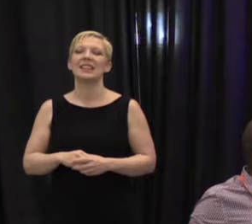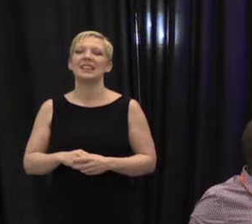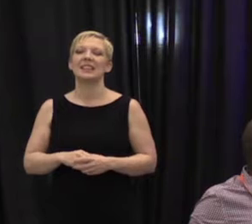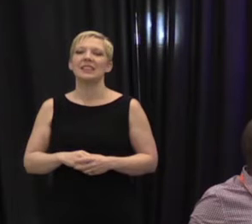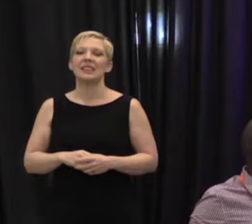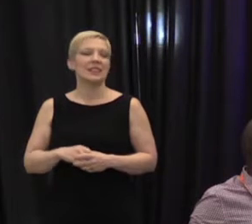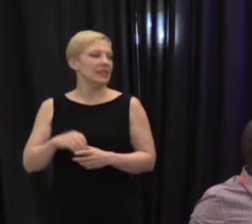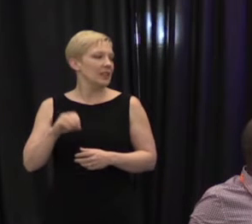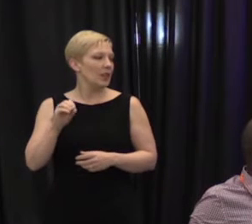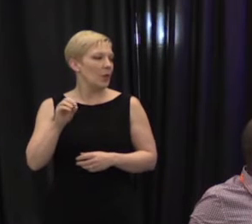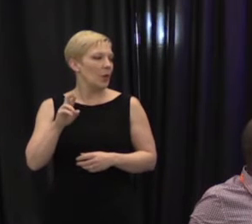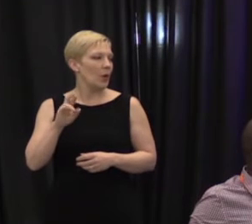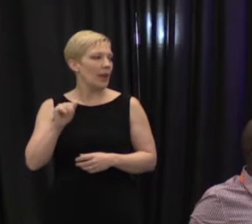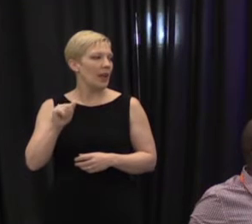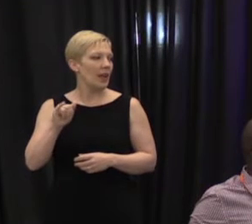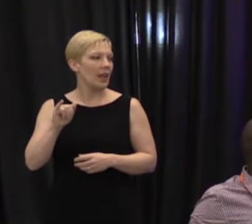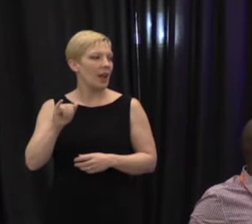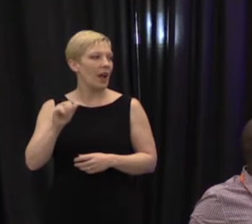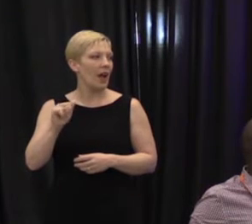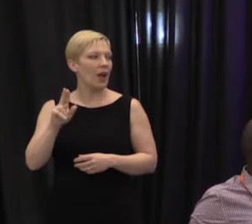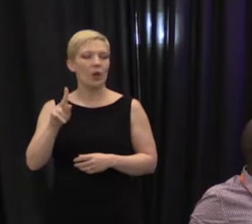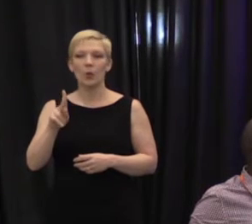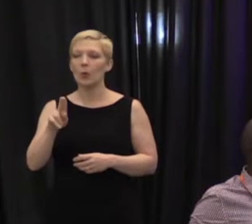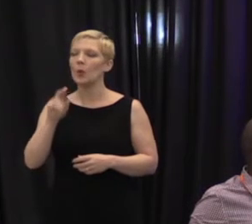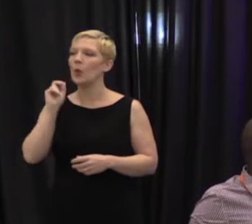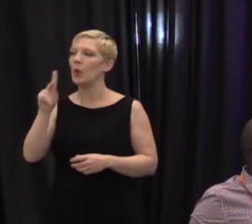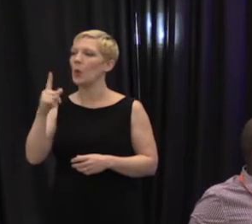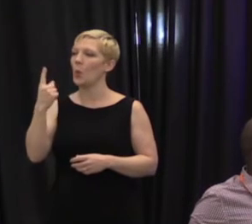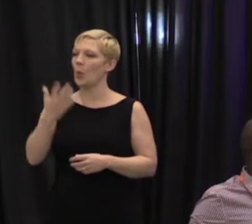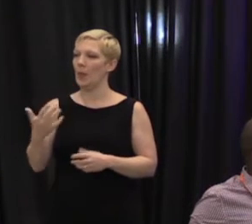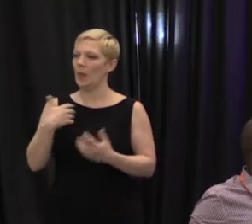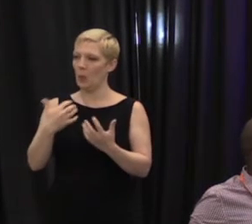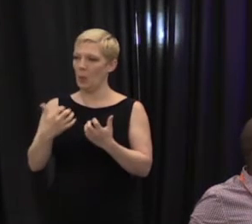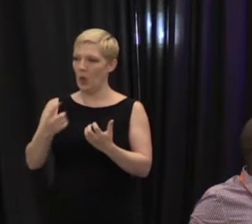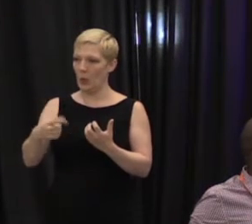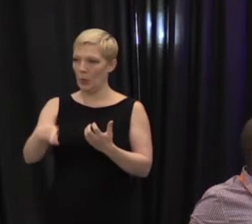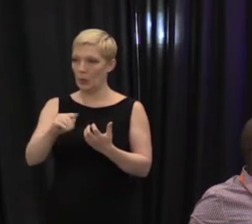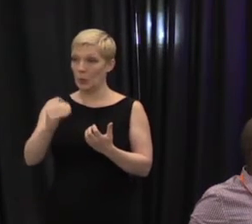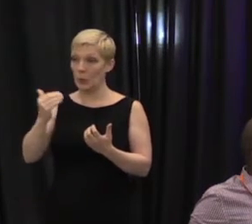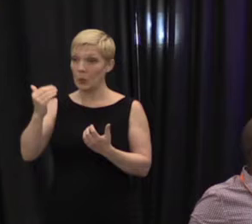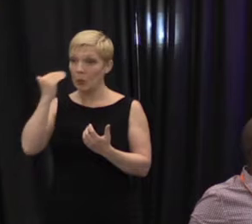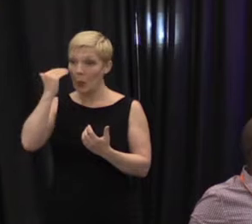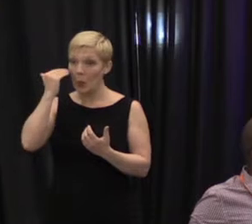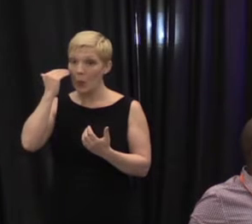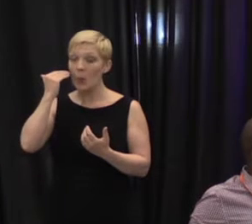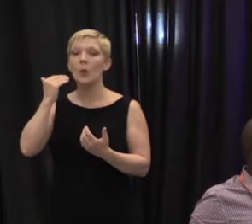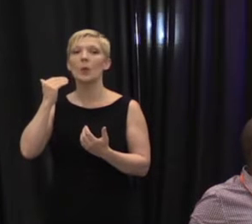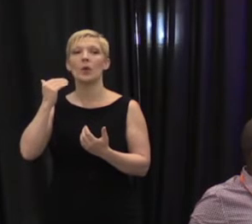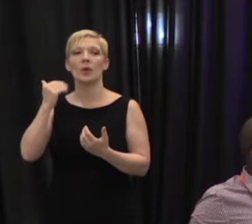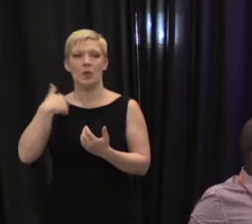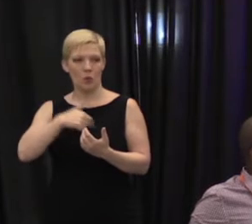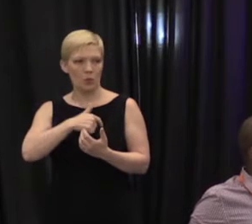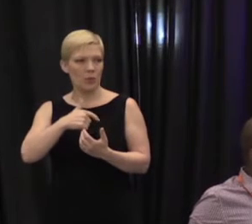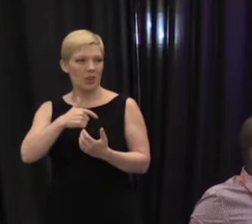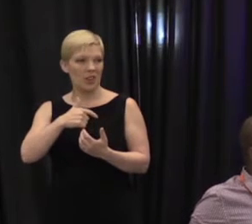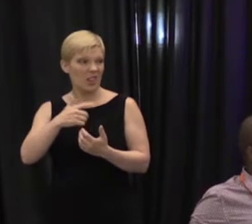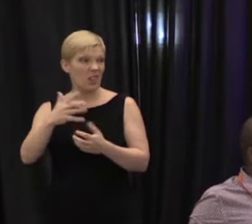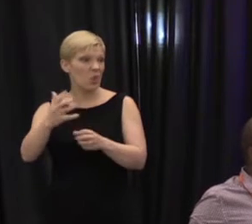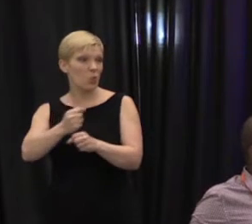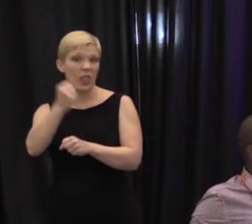guess I would want you and other folks to know is that we're going to win.